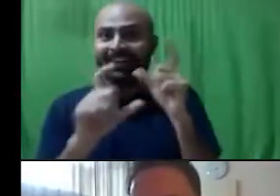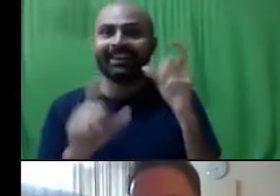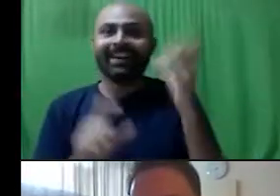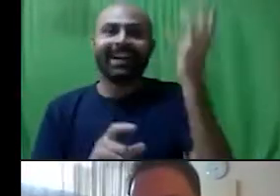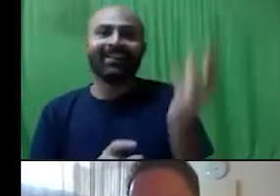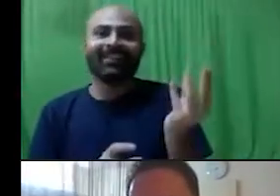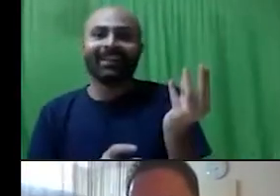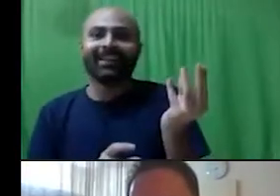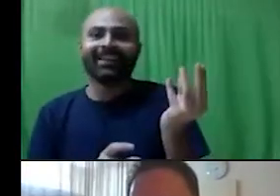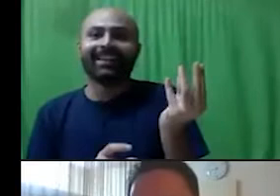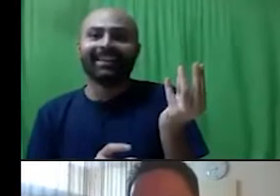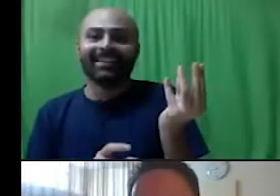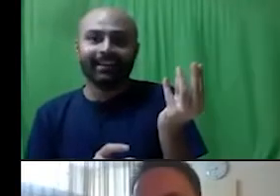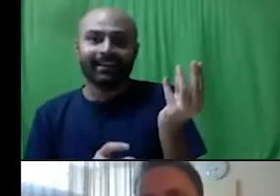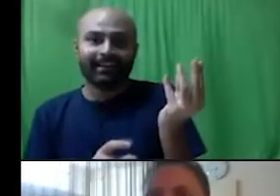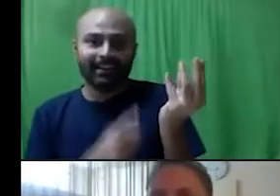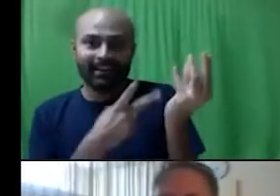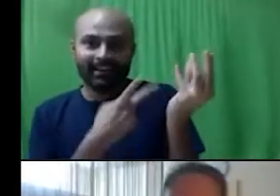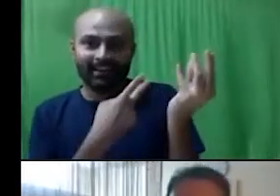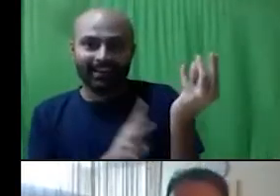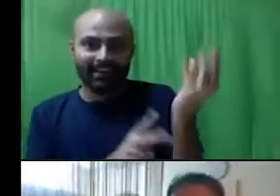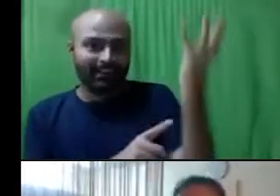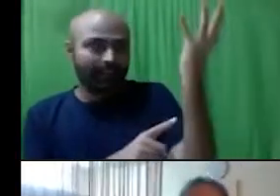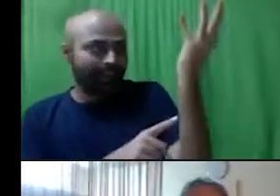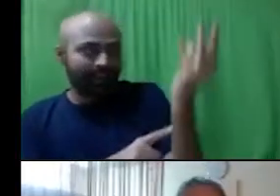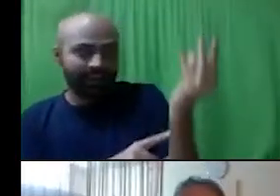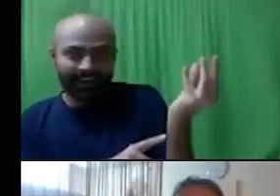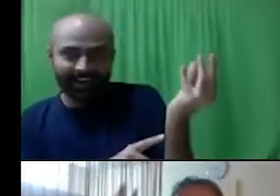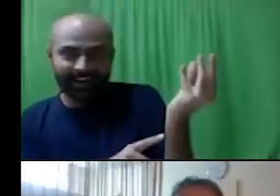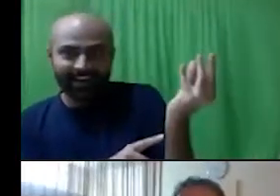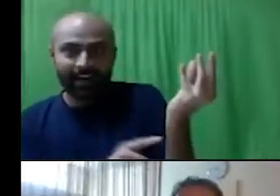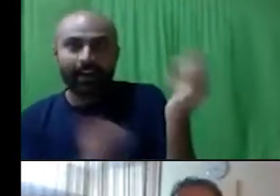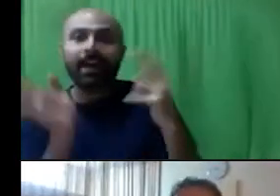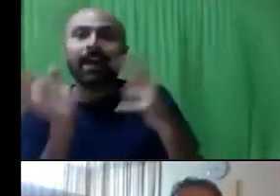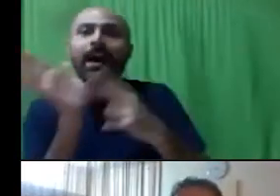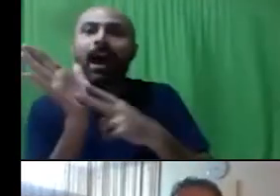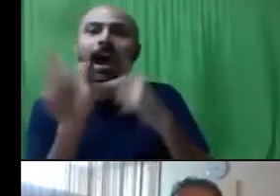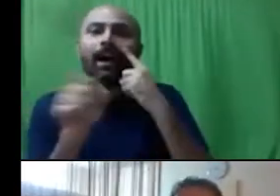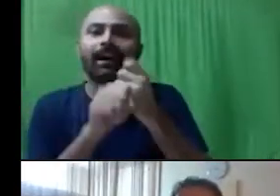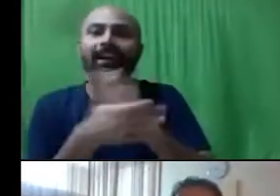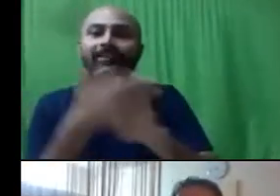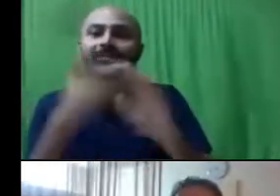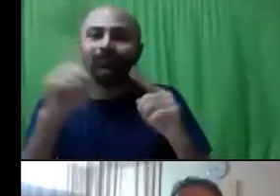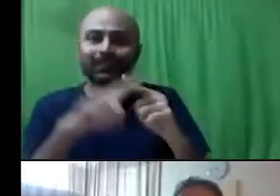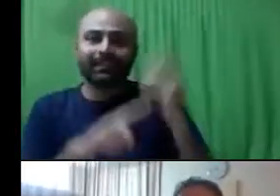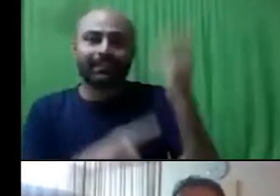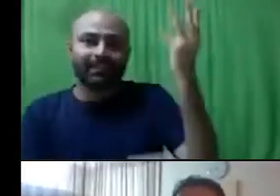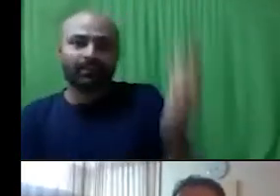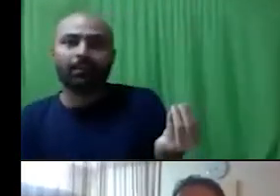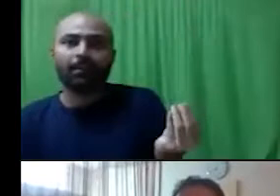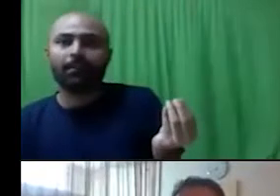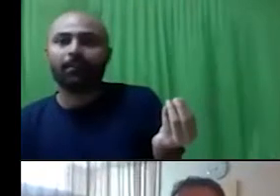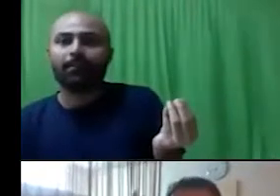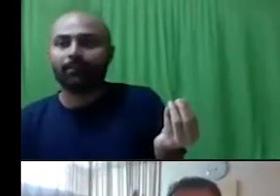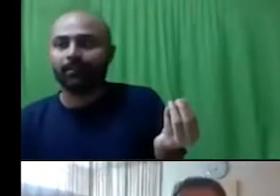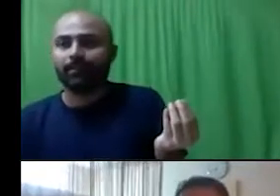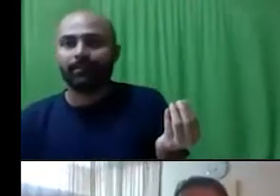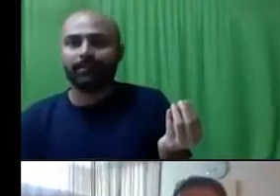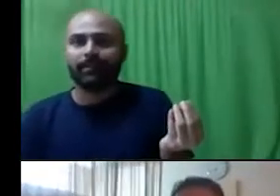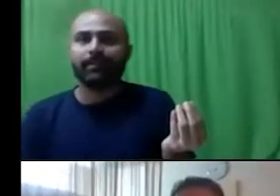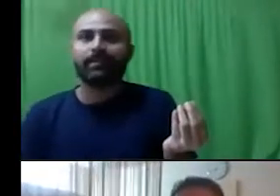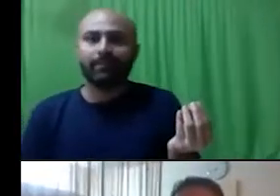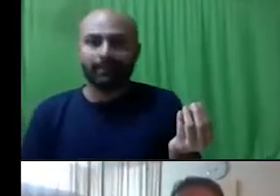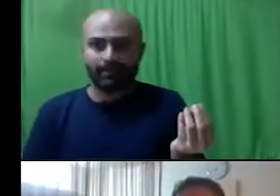when you close your hand completely. It's you have to keep your hand open and till the middle only. And during the